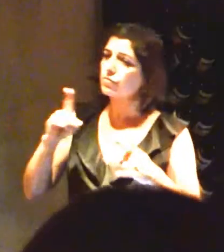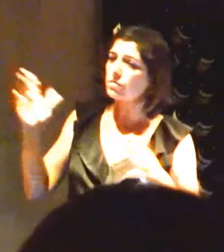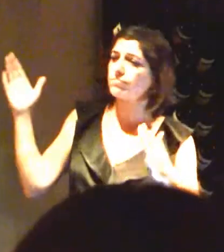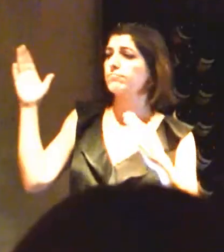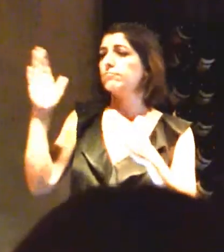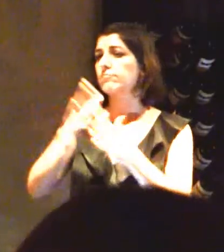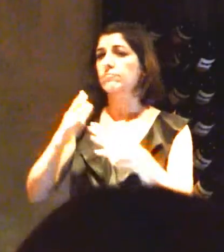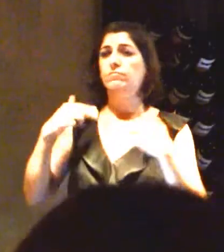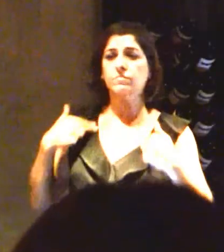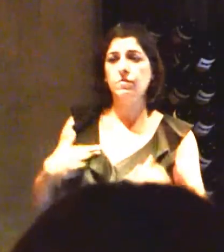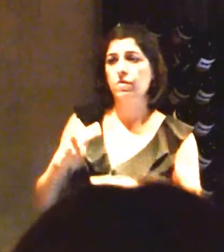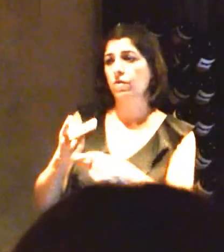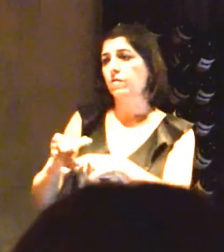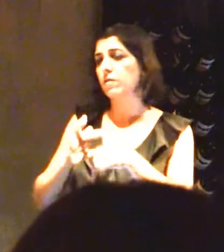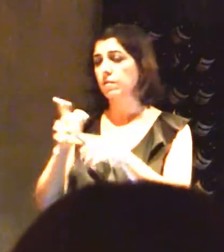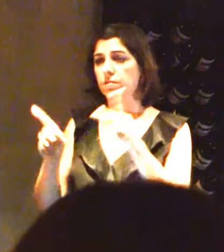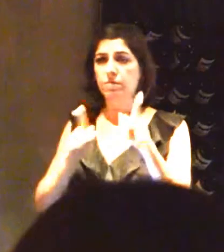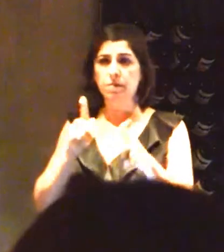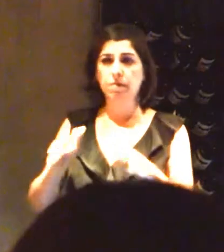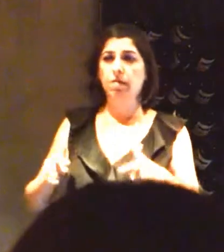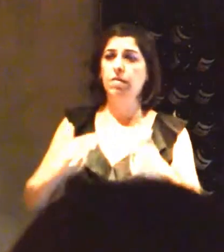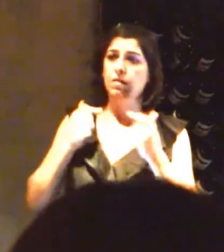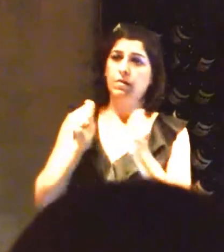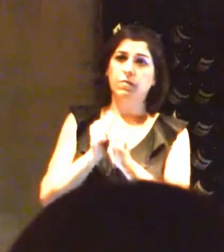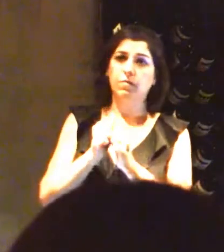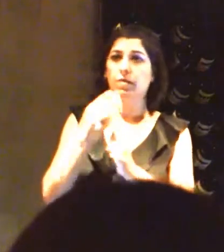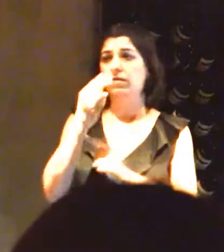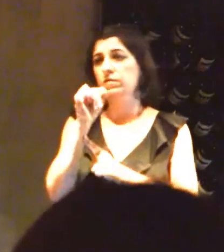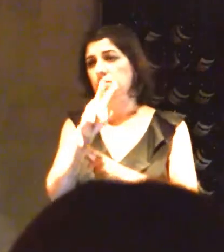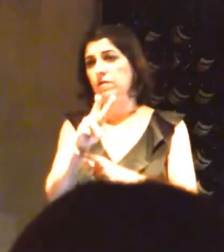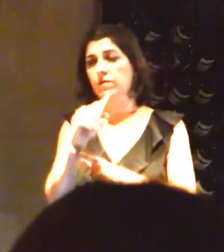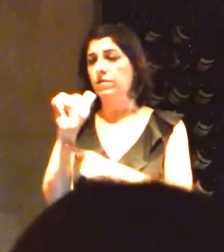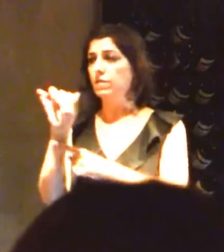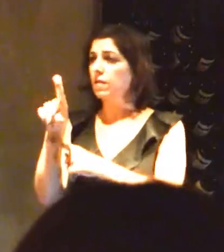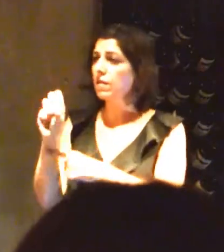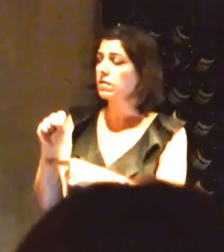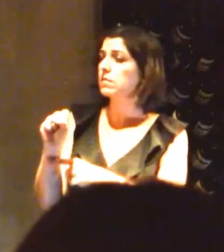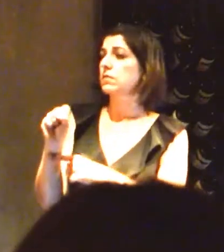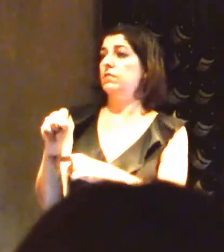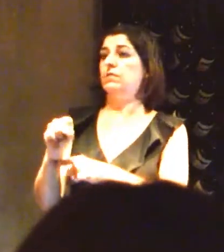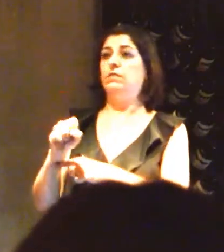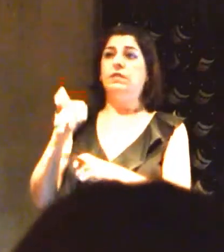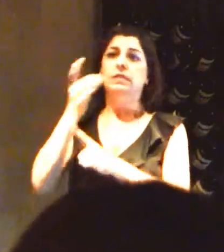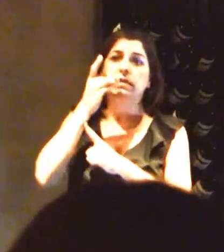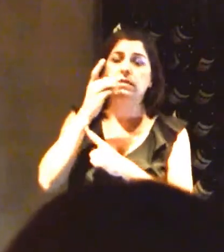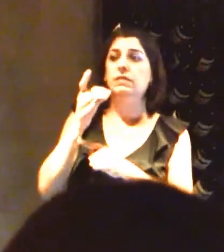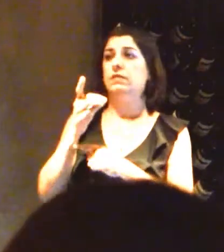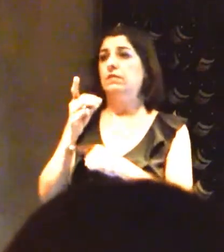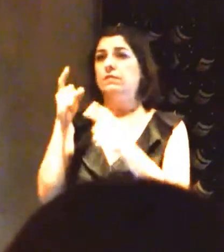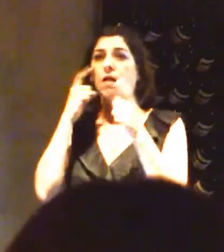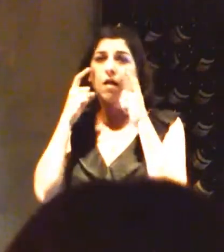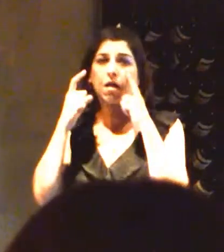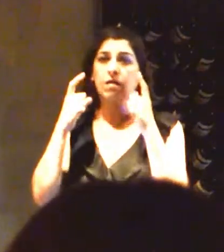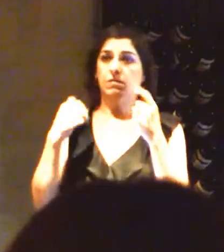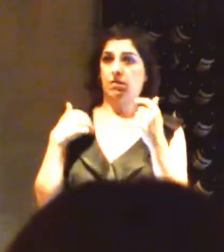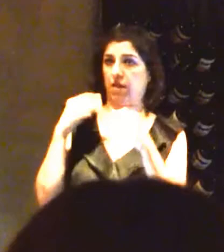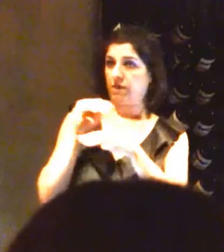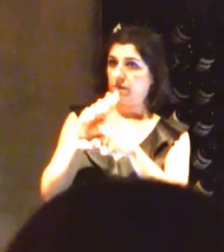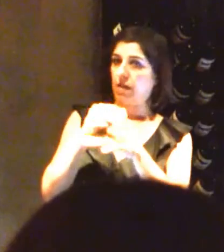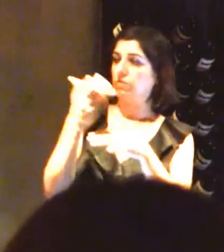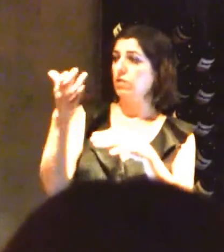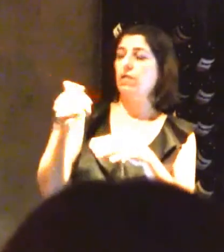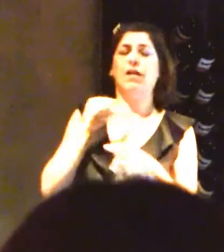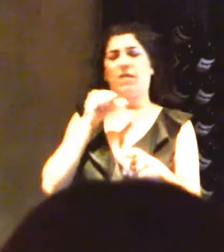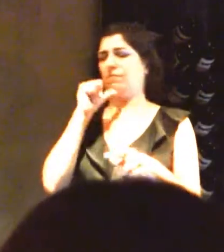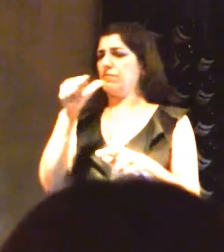healthcare for people that are living with HIV/AIDS for real. Like dentist, eyes. I have a little counseling room there. I'm not actually